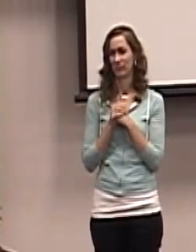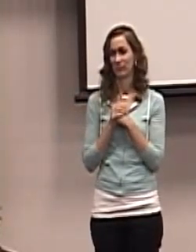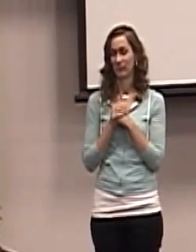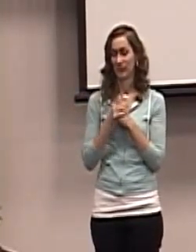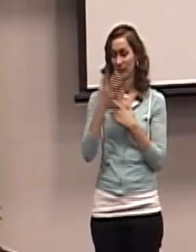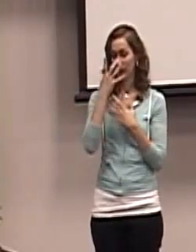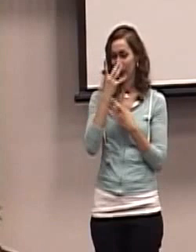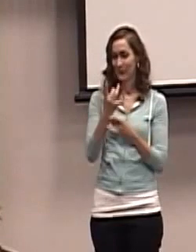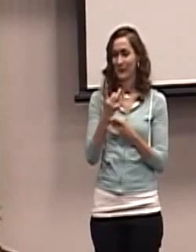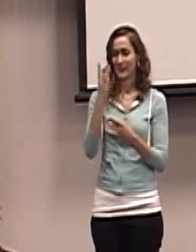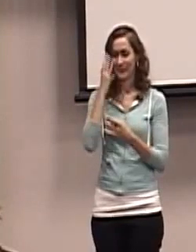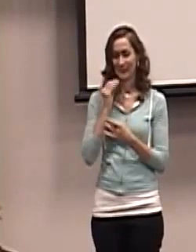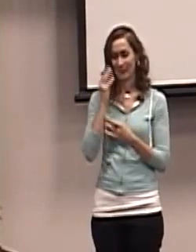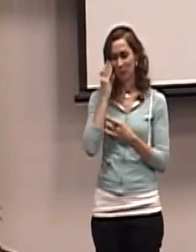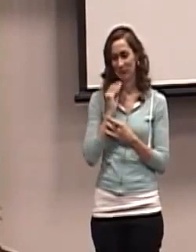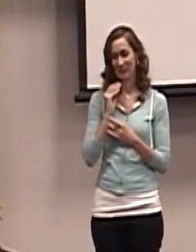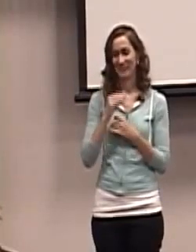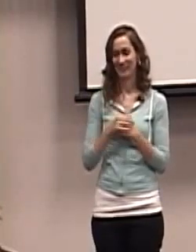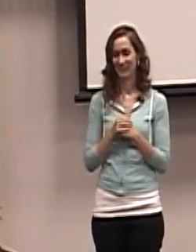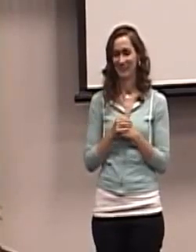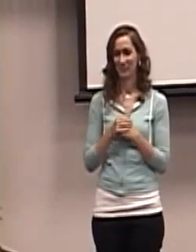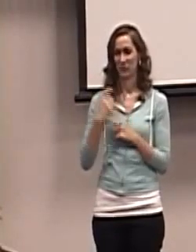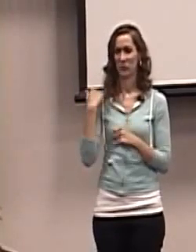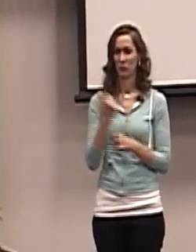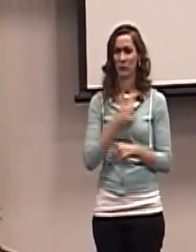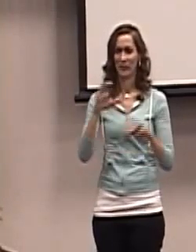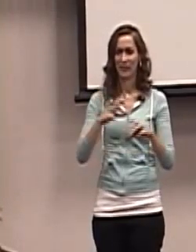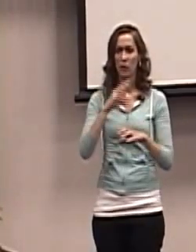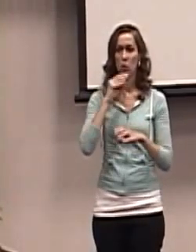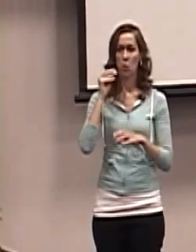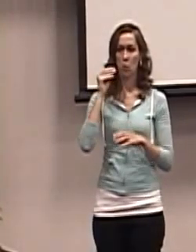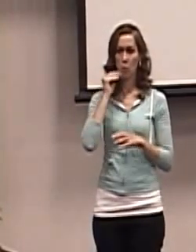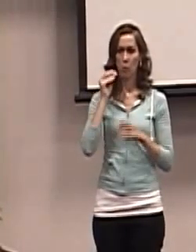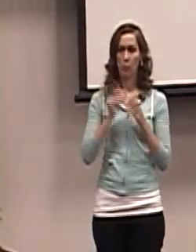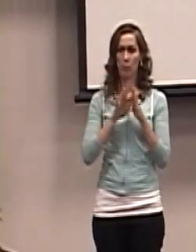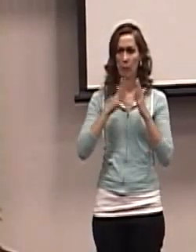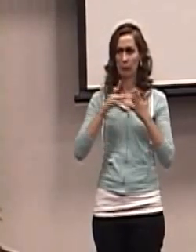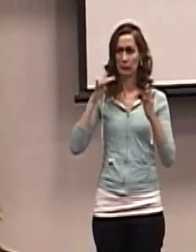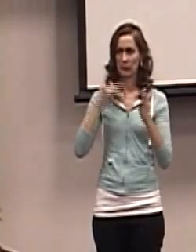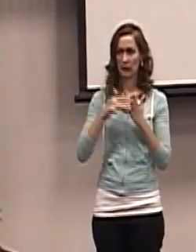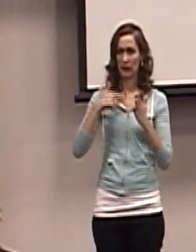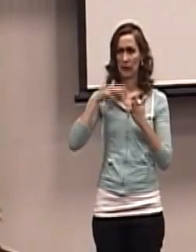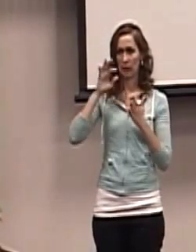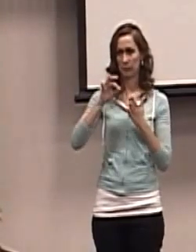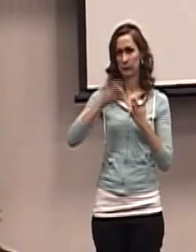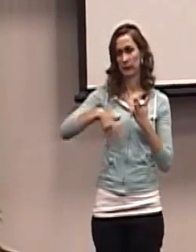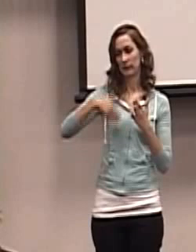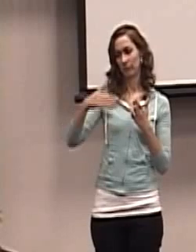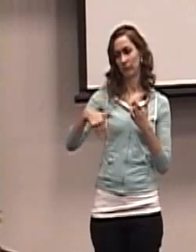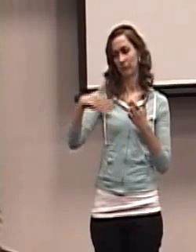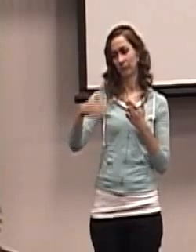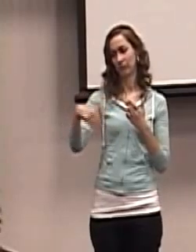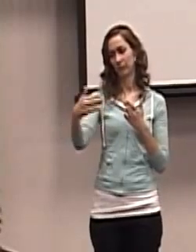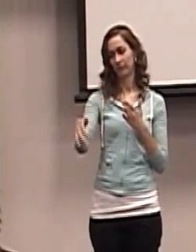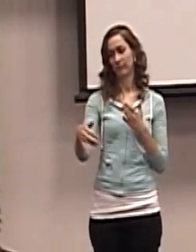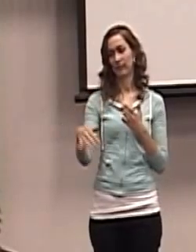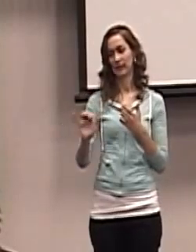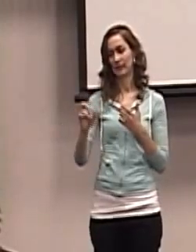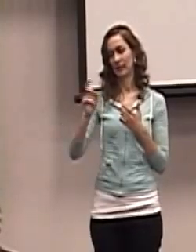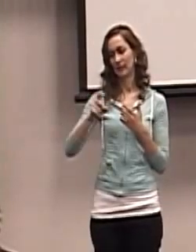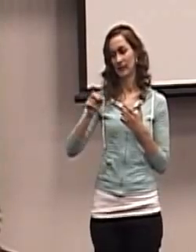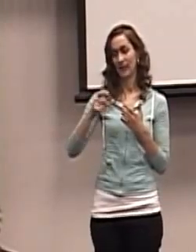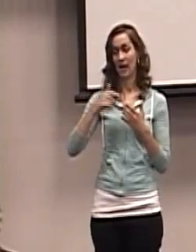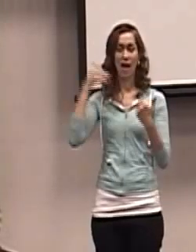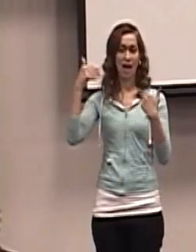an interesting experience. We did home Bible studies. I preached every now and again as needed. I